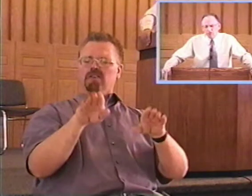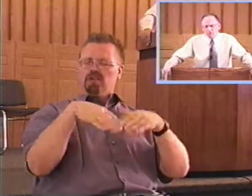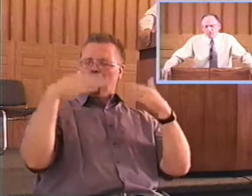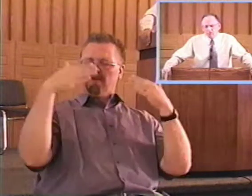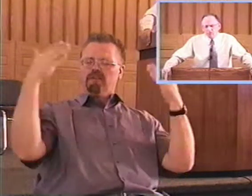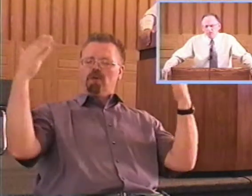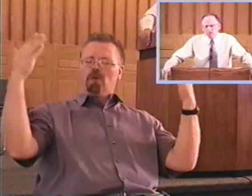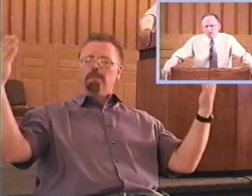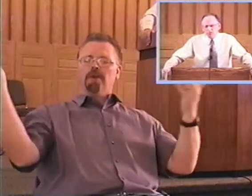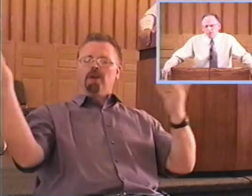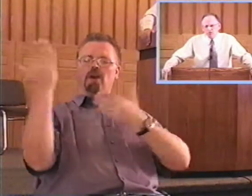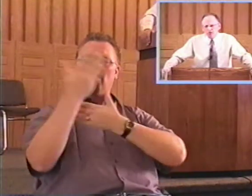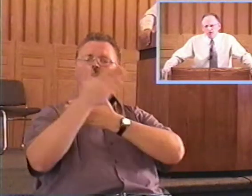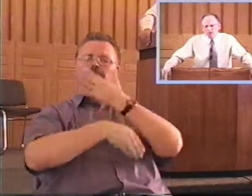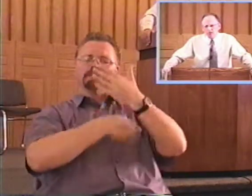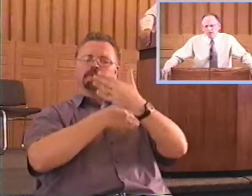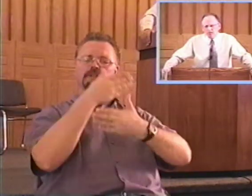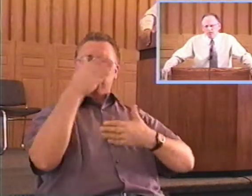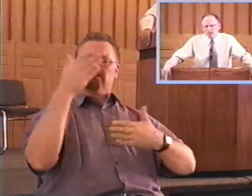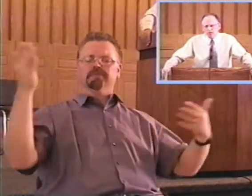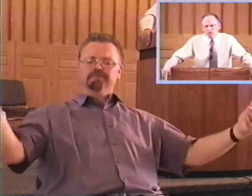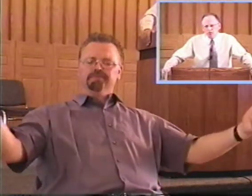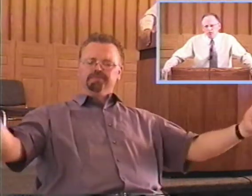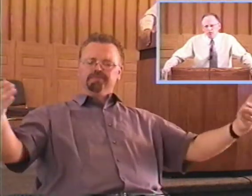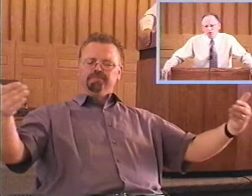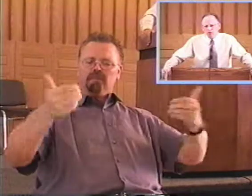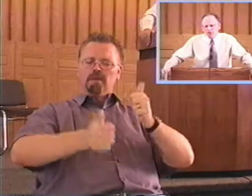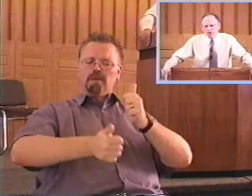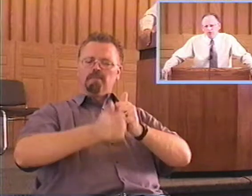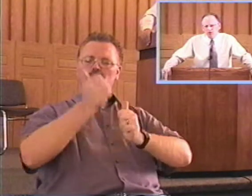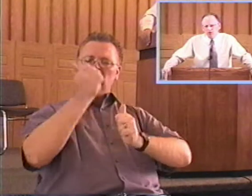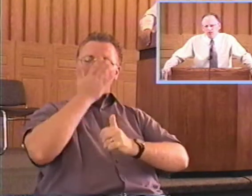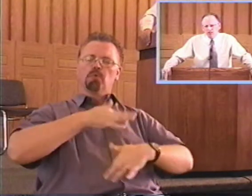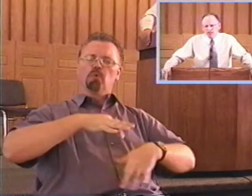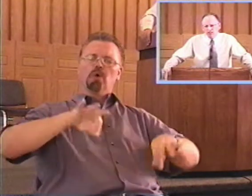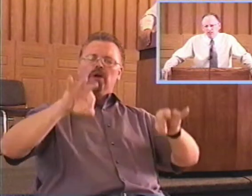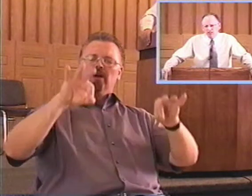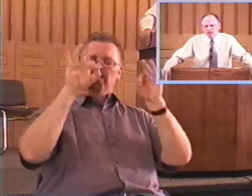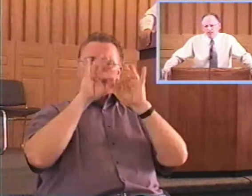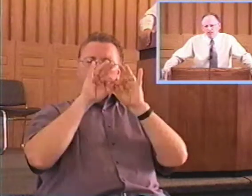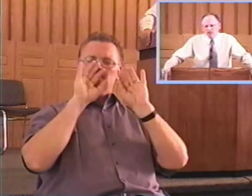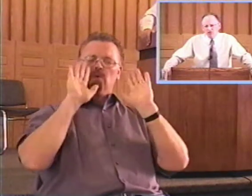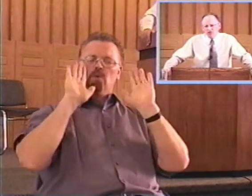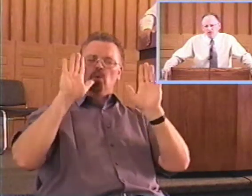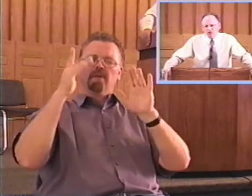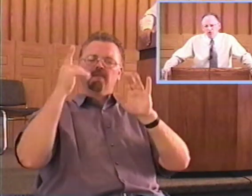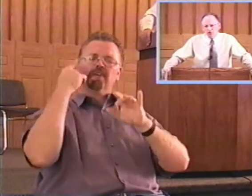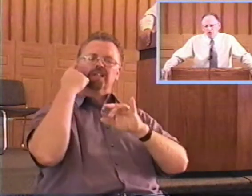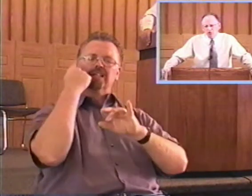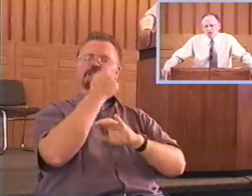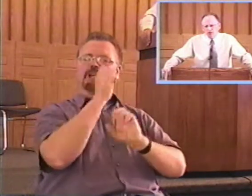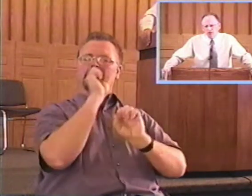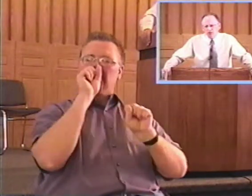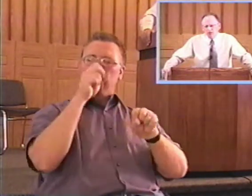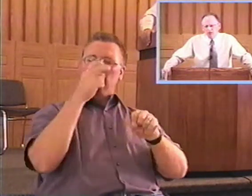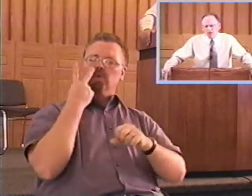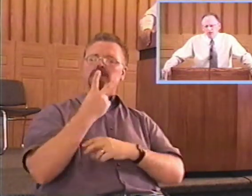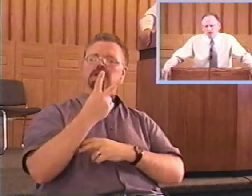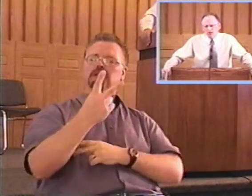of Jesus to be the most precious and most wonderful sight that eyes can